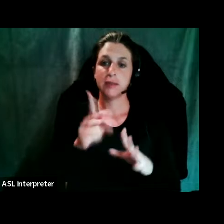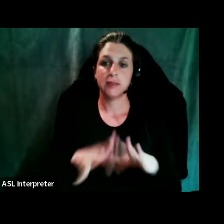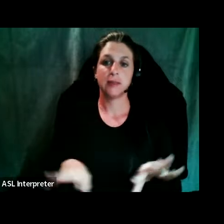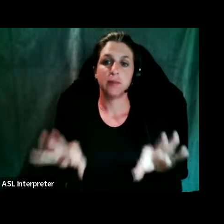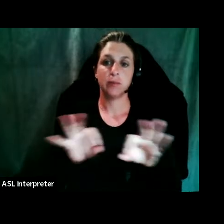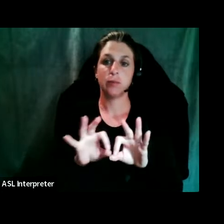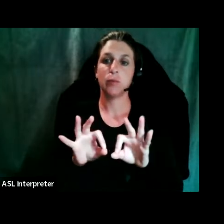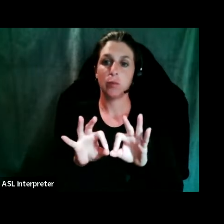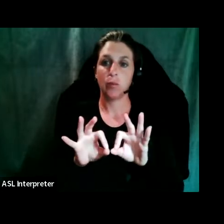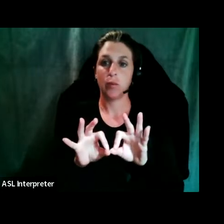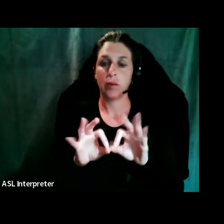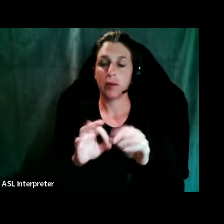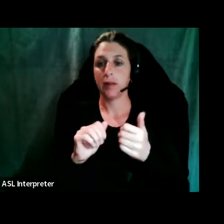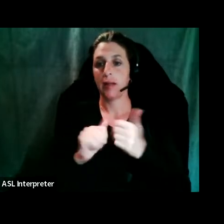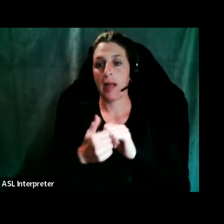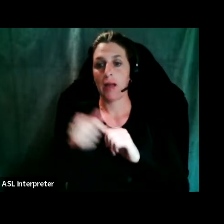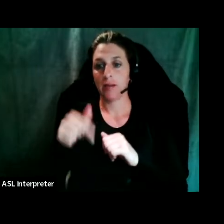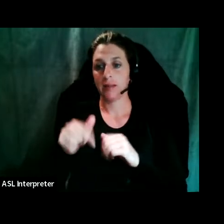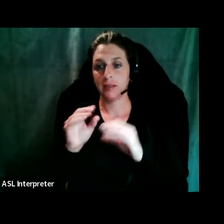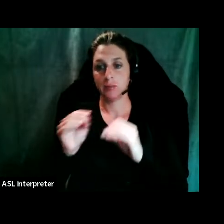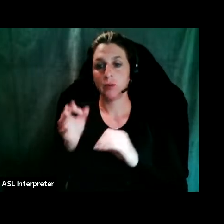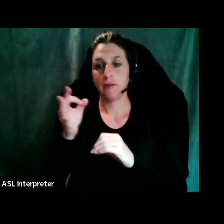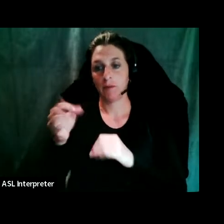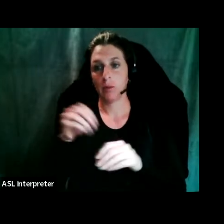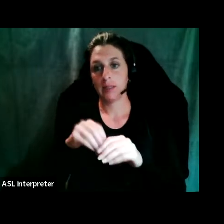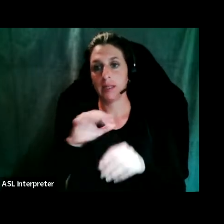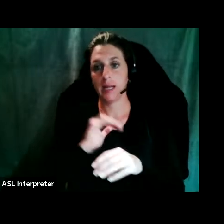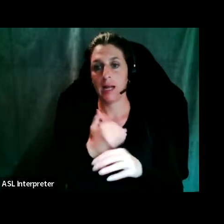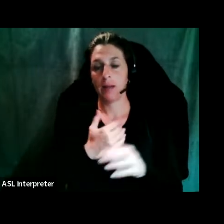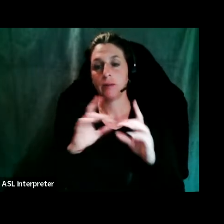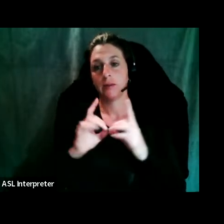this is going forward in our district. Now,